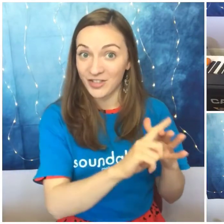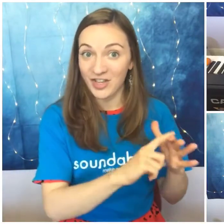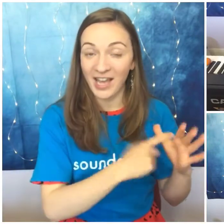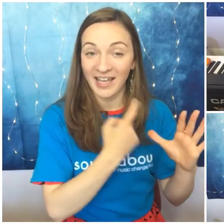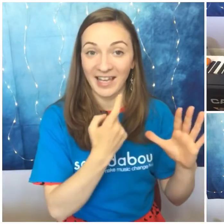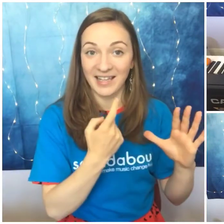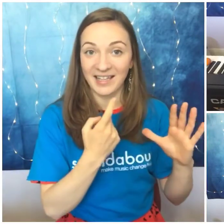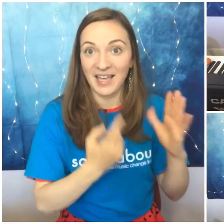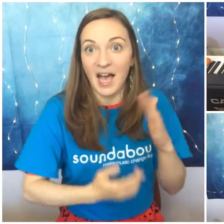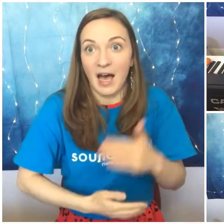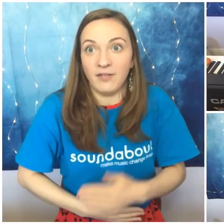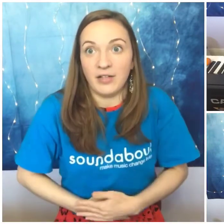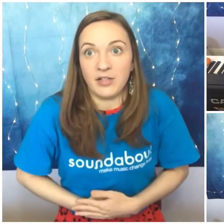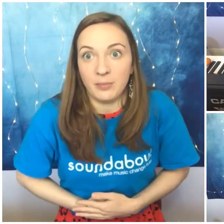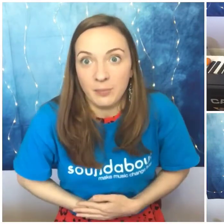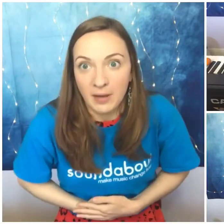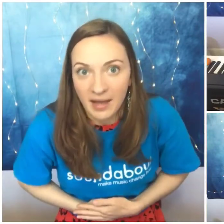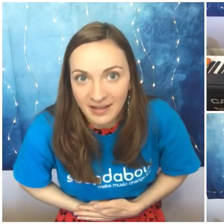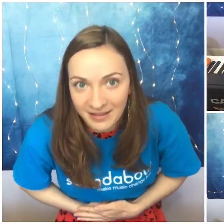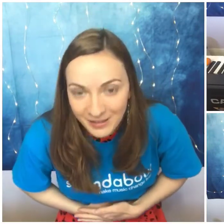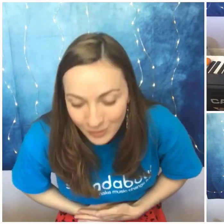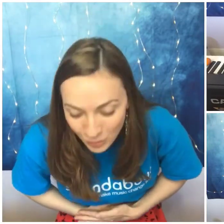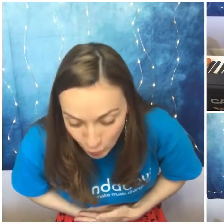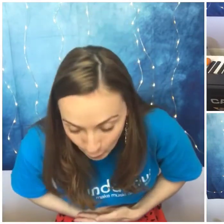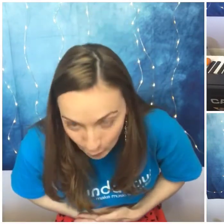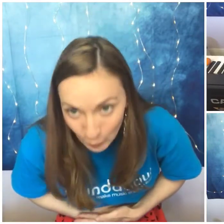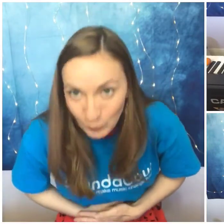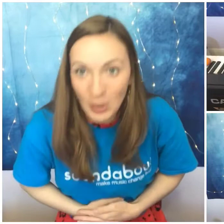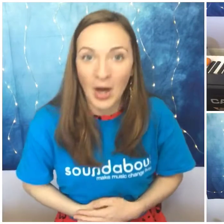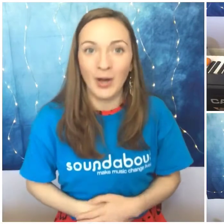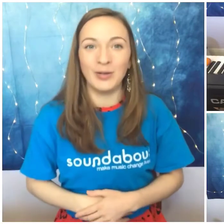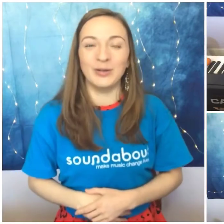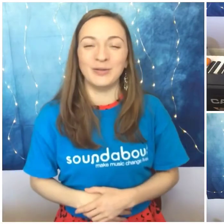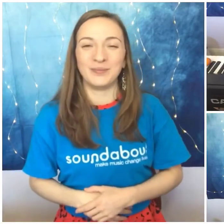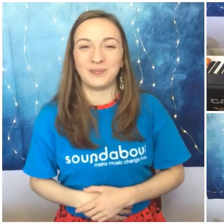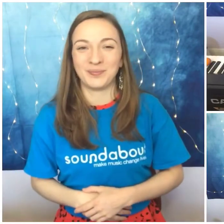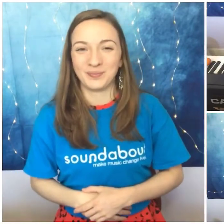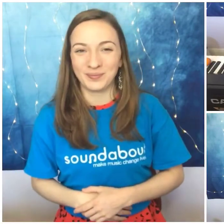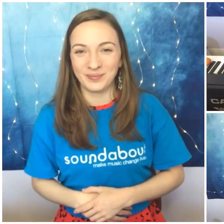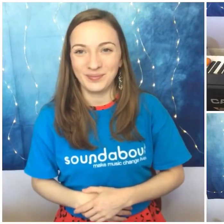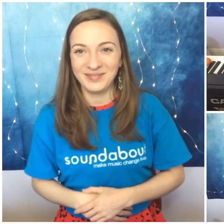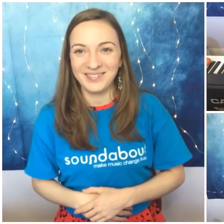without Jackie having to bend too low.